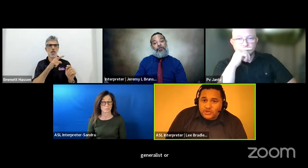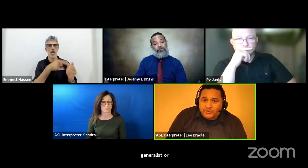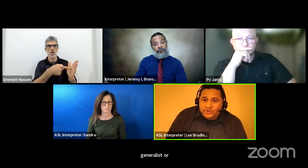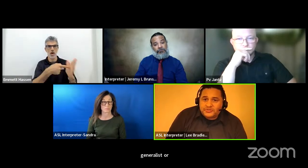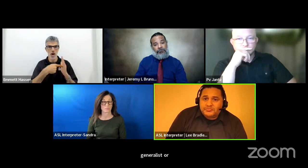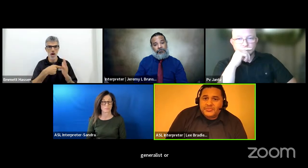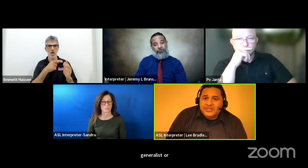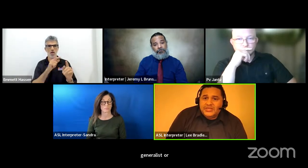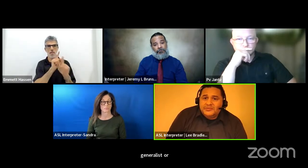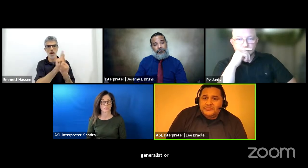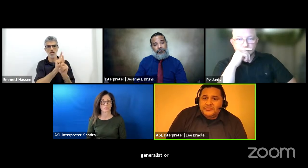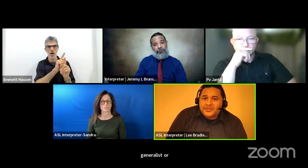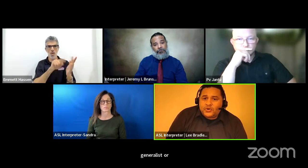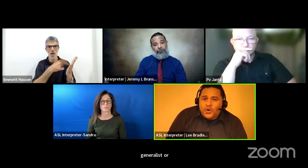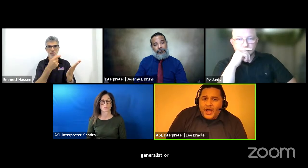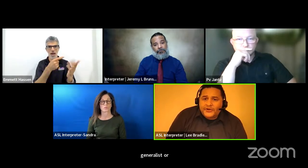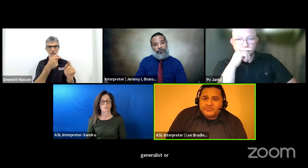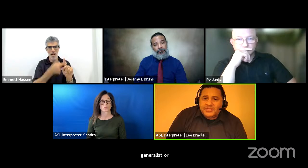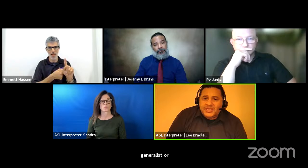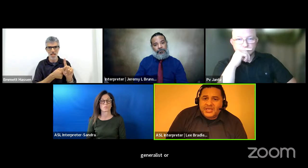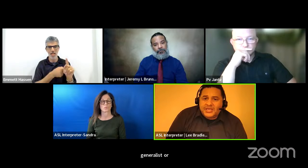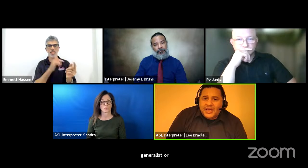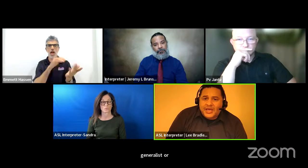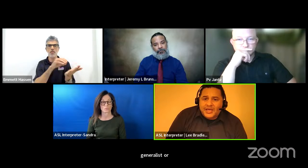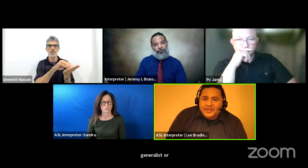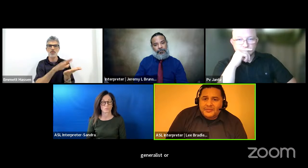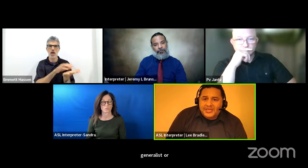B interpreters. They're required to